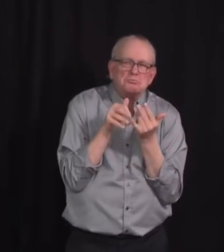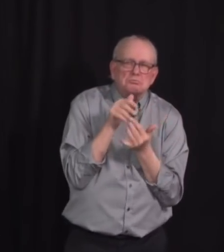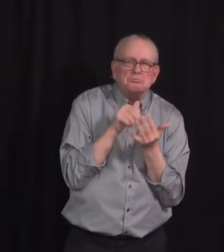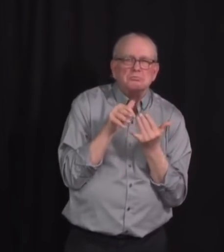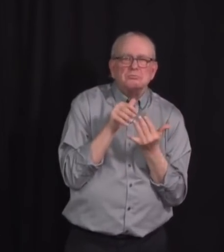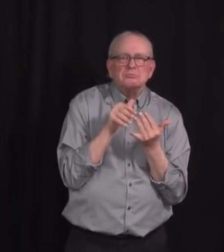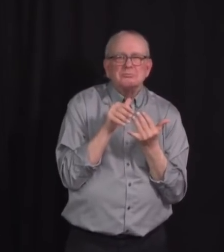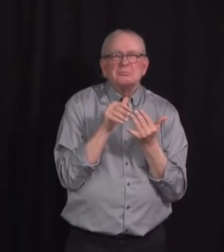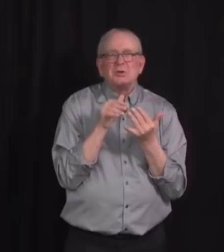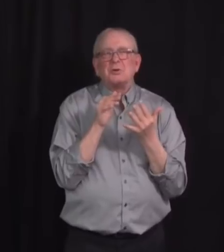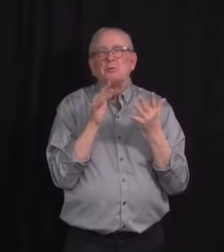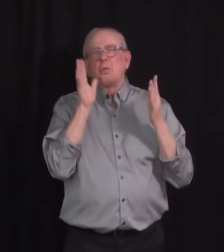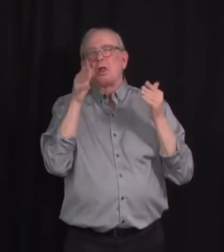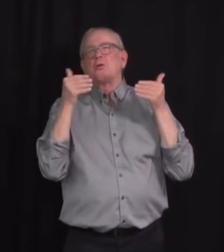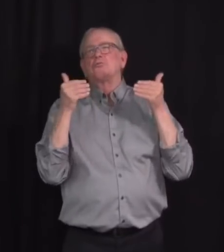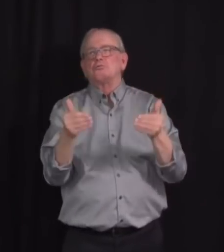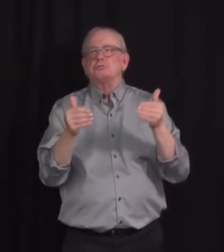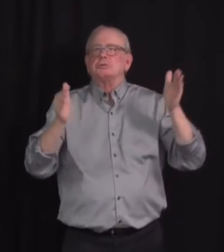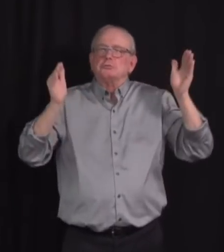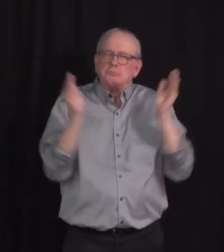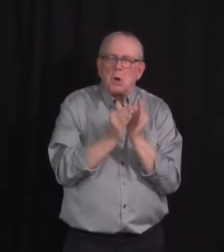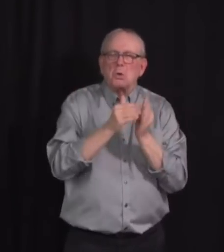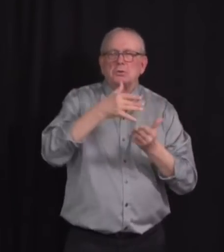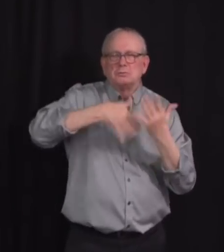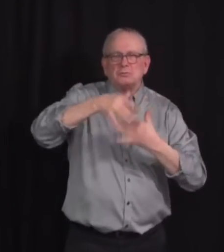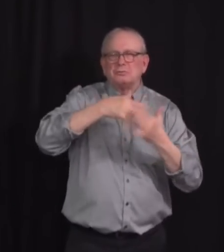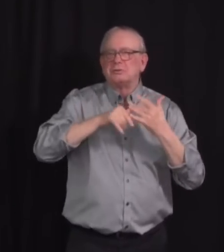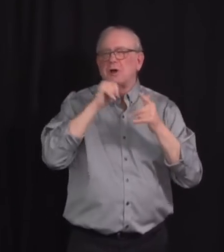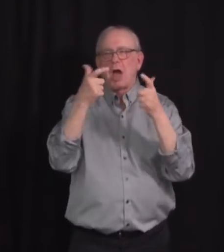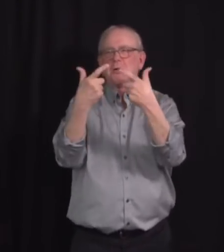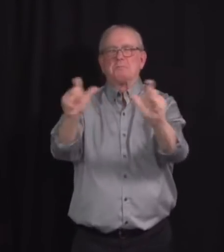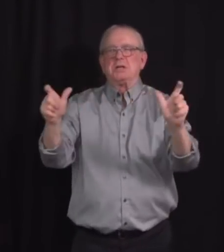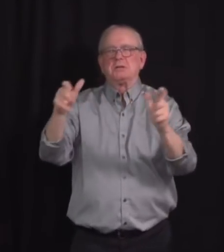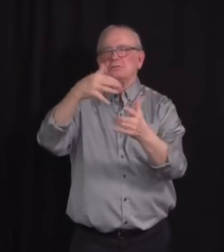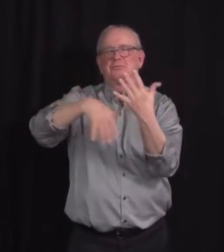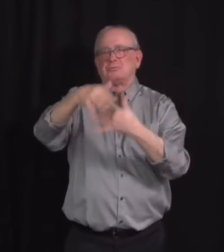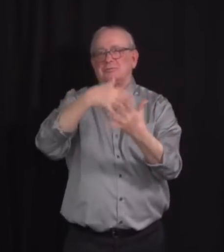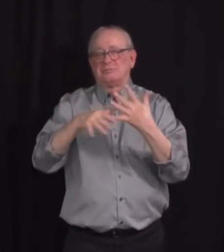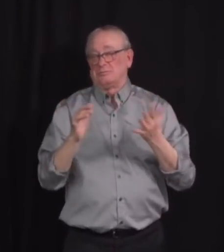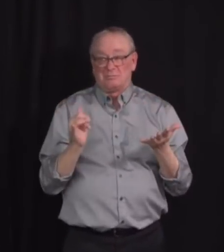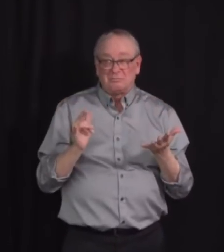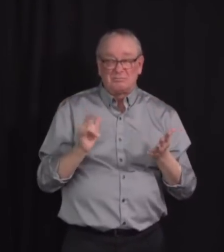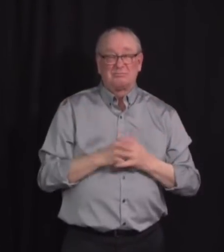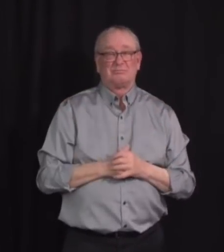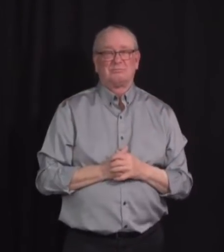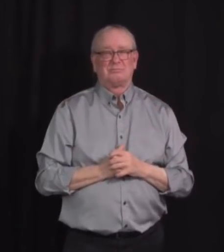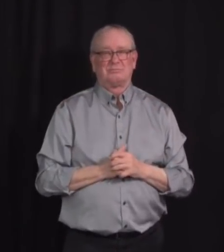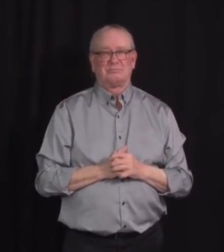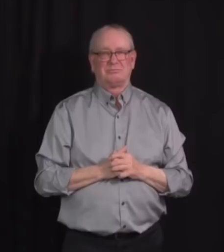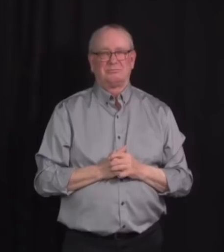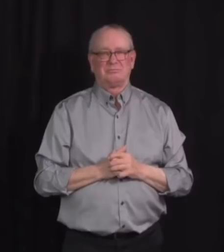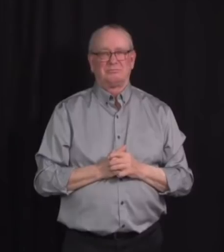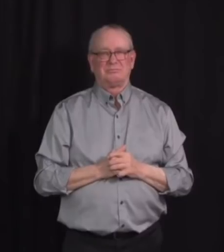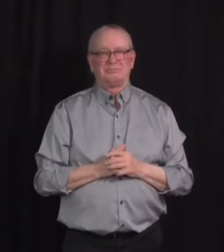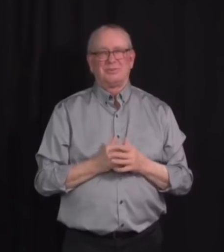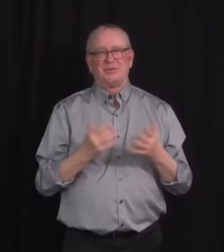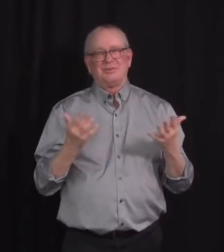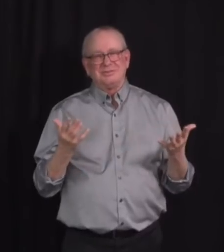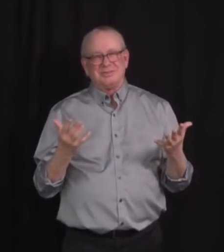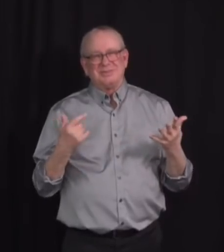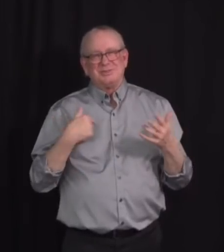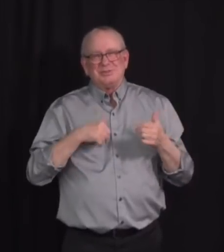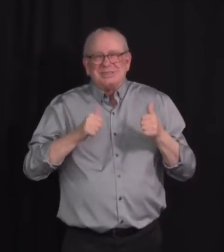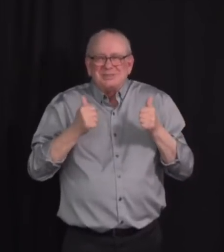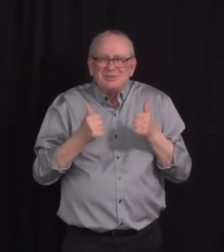what framework to put in place to meet Albertans with the path that we are most likely